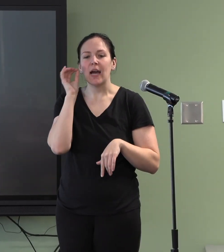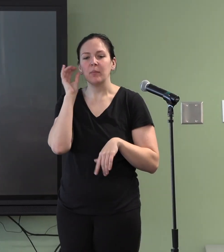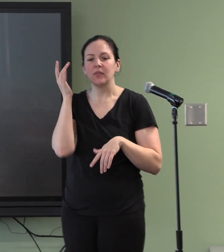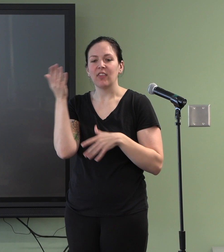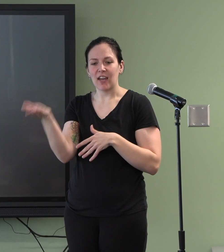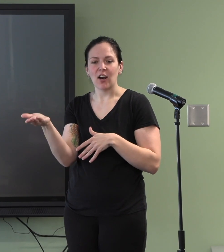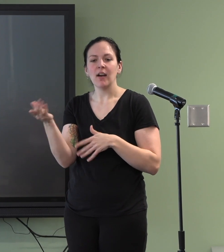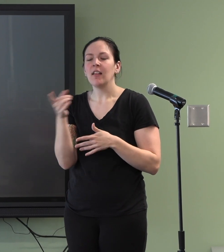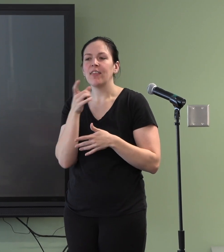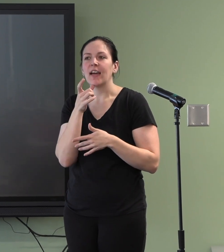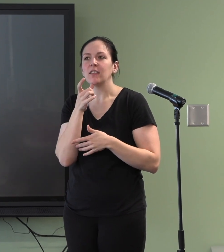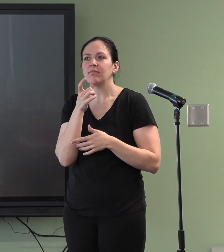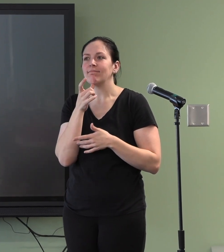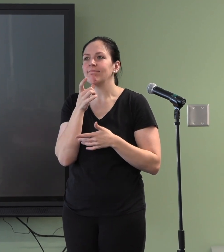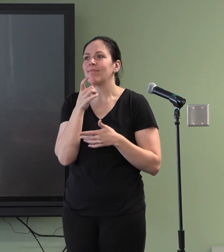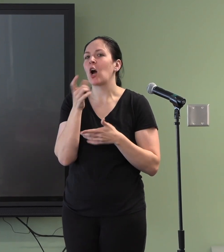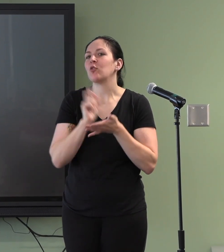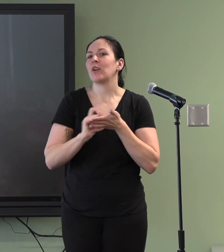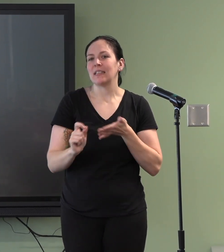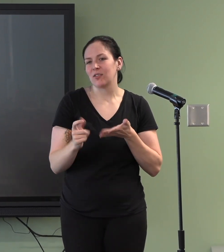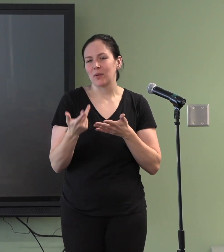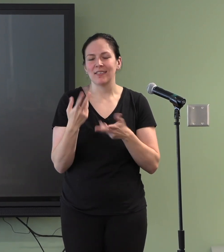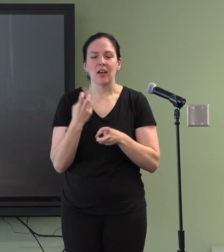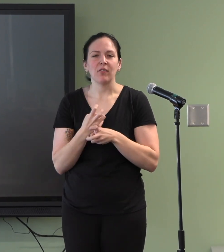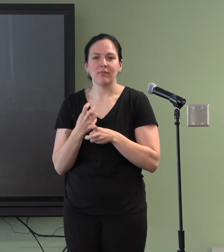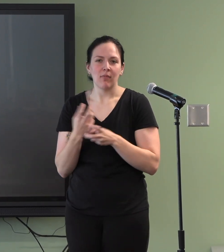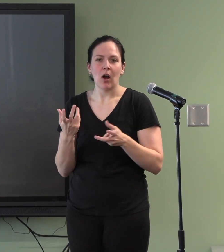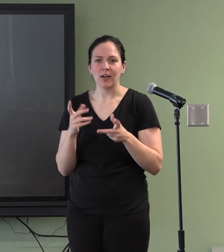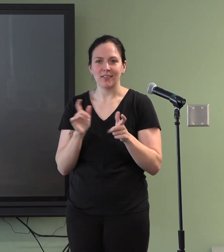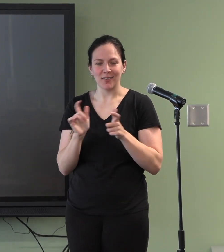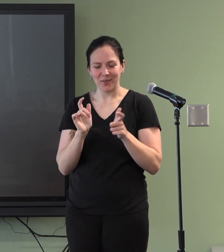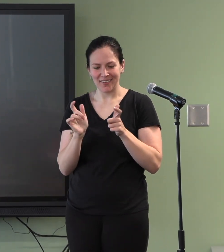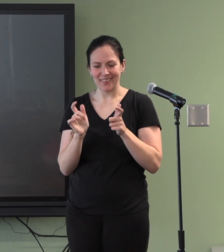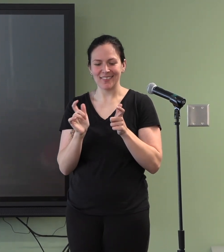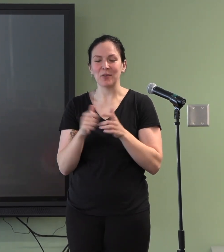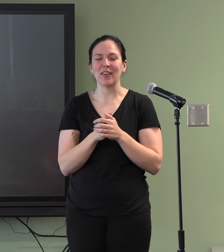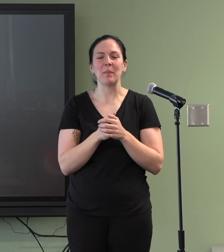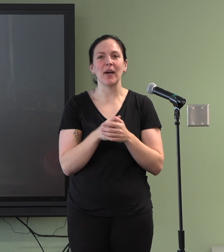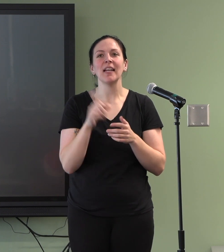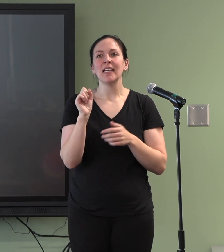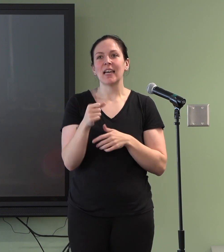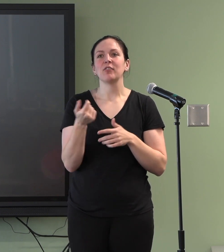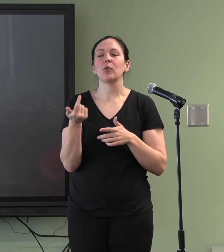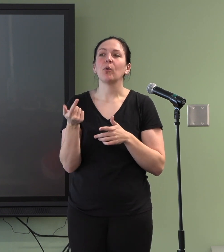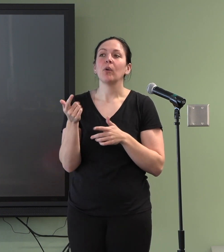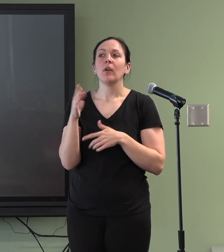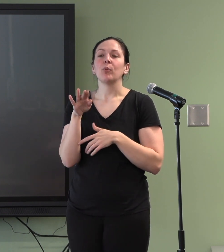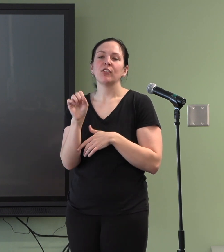tribes there that aren't written, so it's kind of hard to distinguish that. But yeah, so British Sign